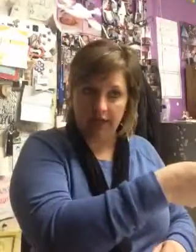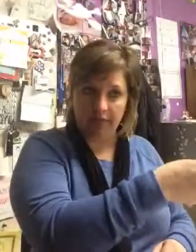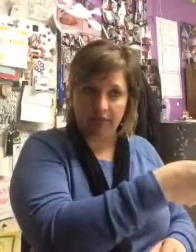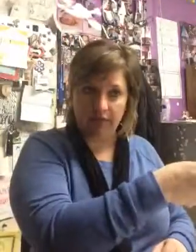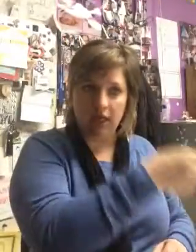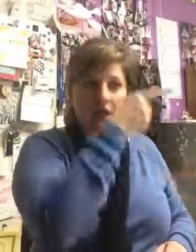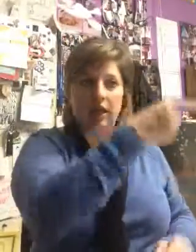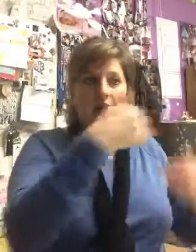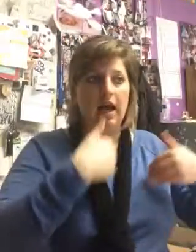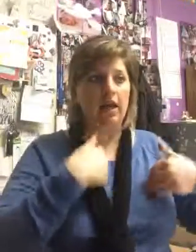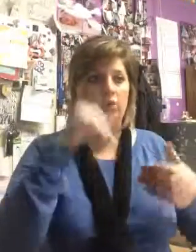him. He has